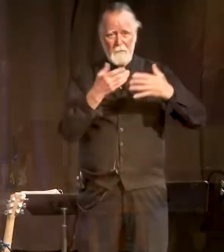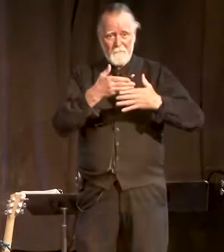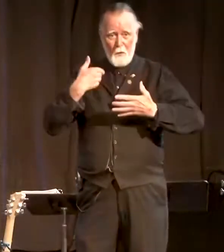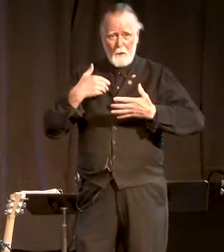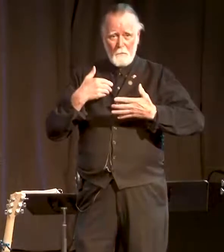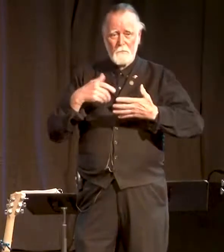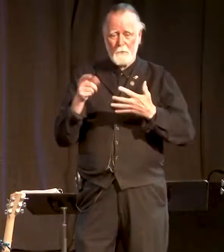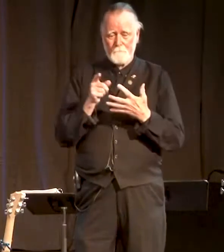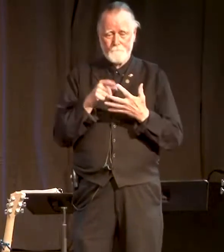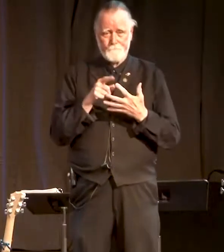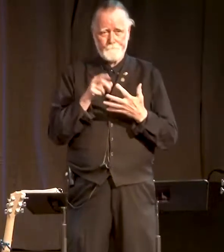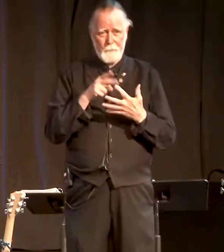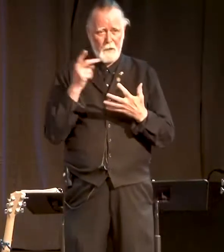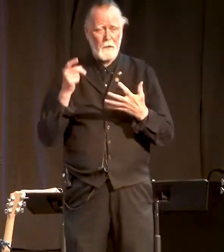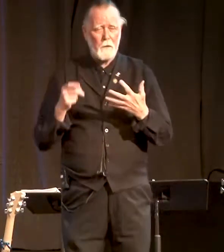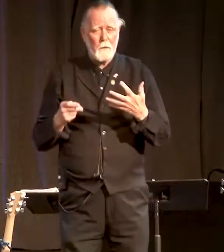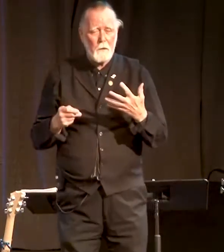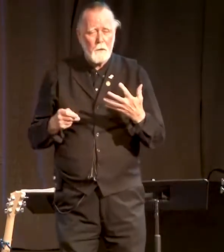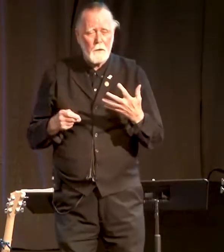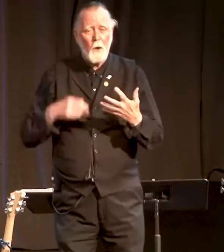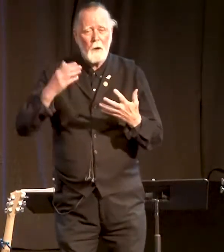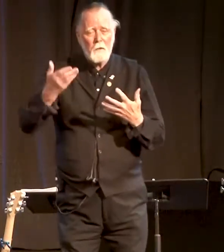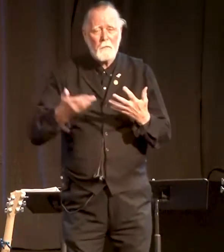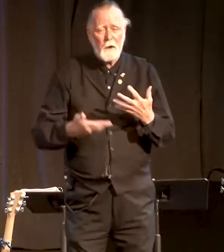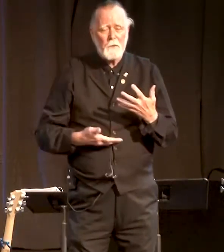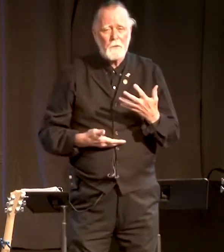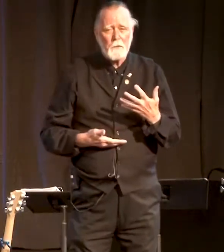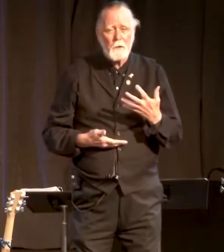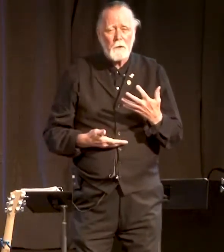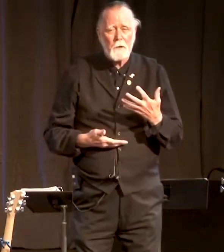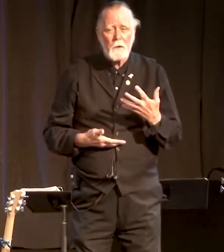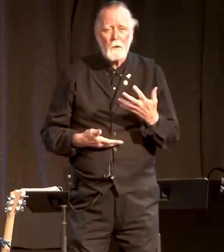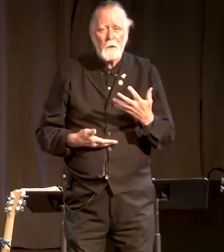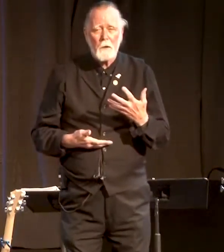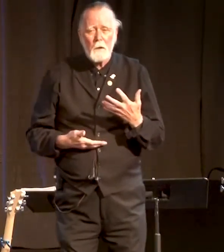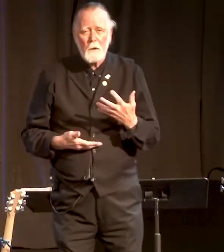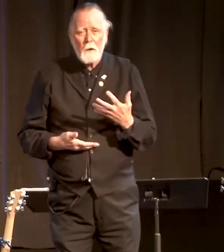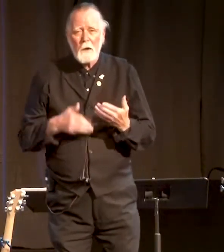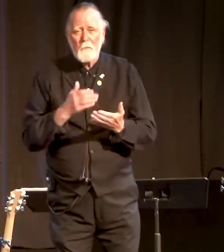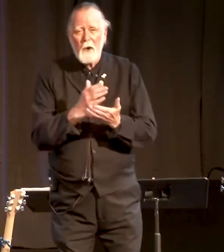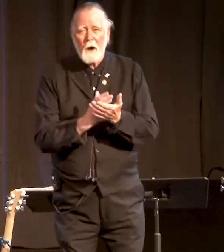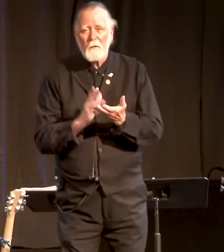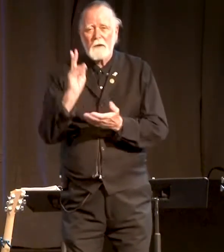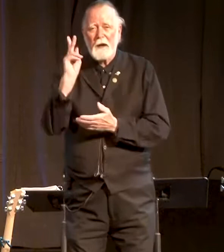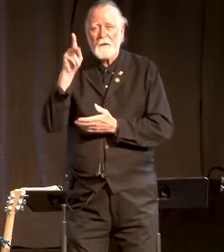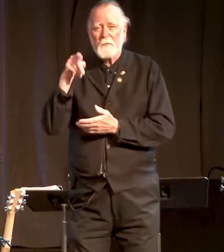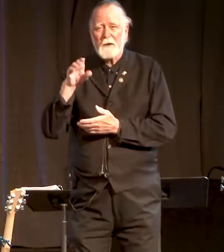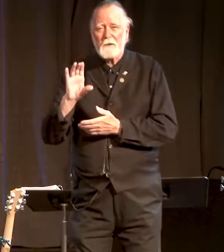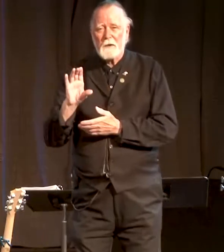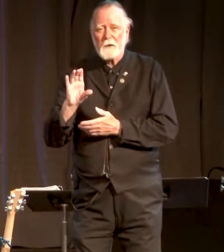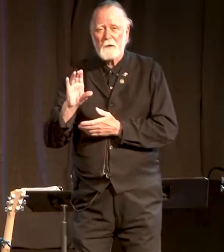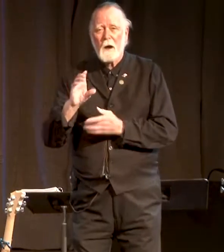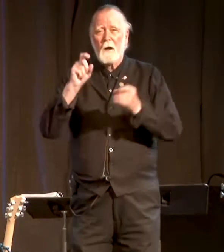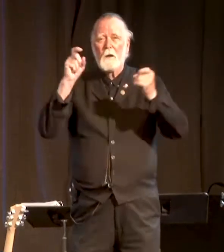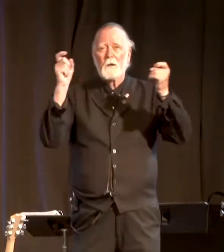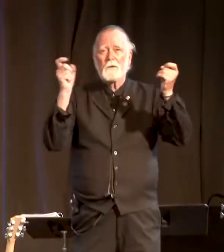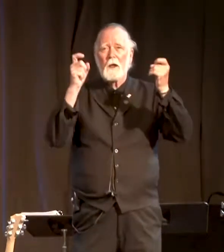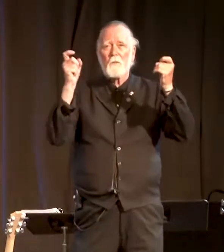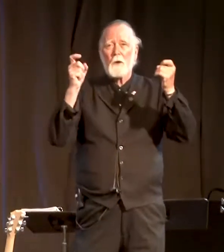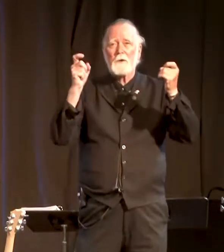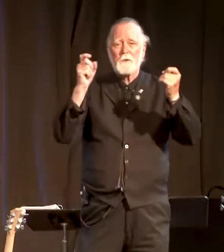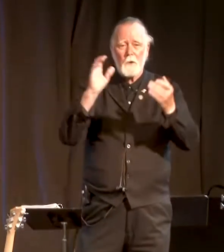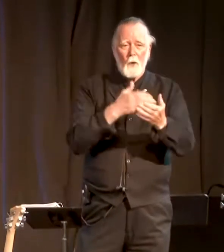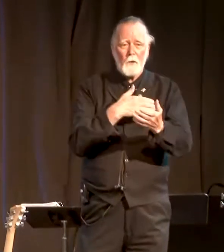Also, we want to invite you to come and be a part of KPC's Celebration